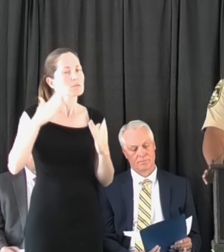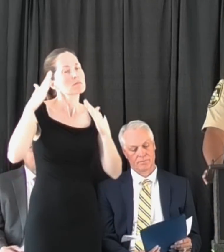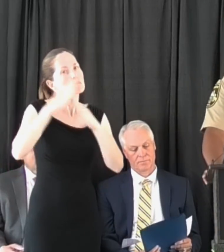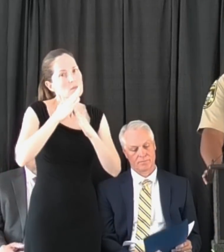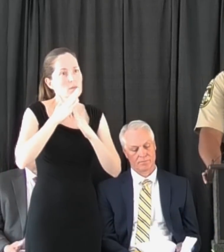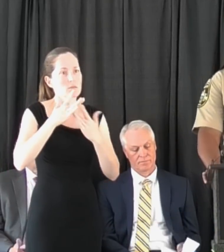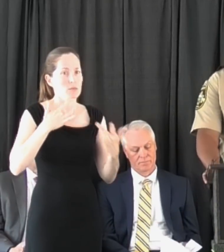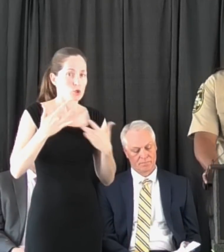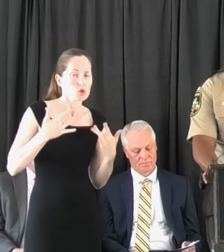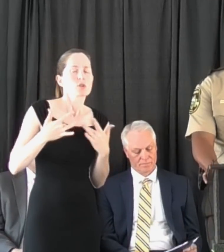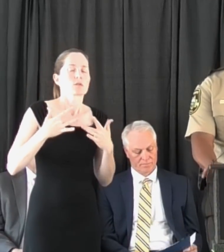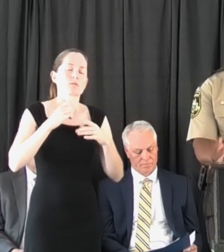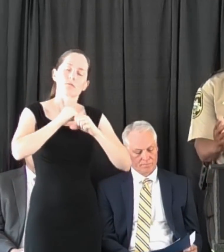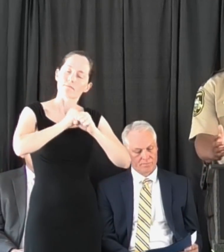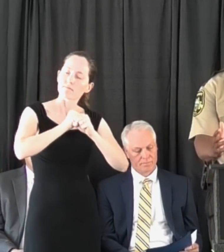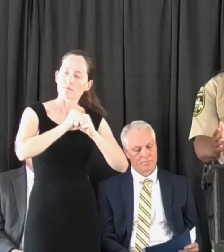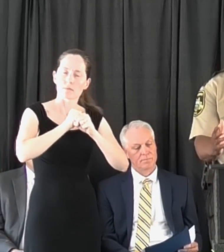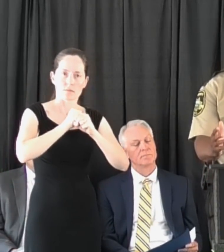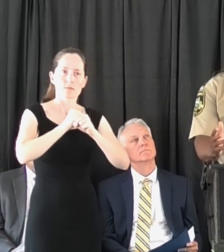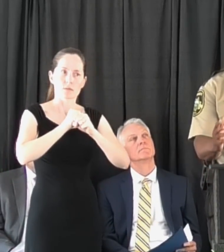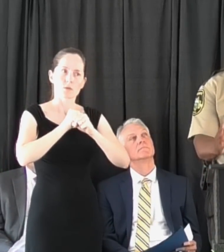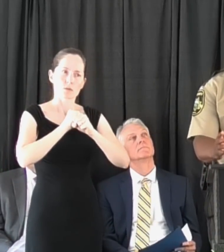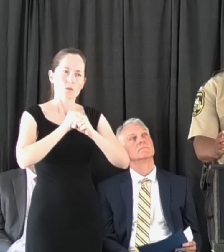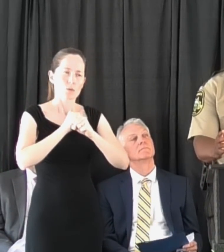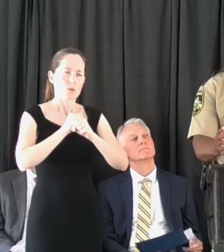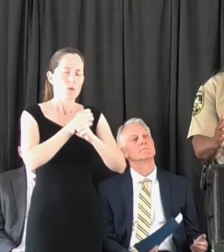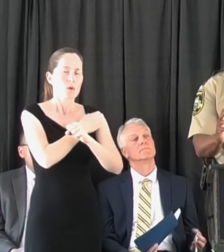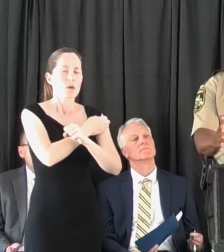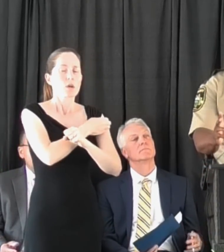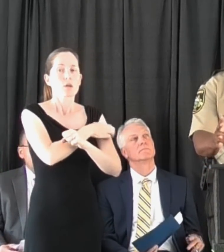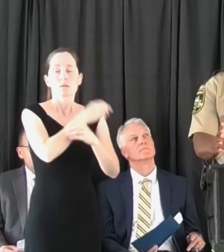that new courthouse. I can't tell you how many